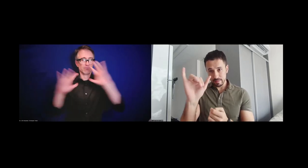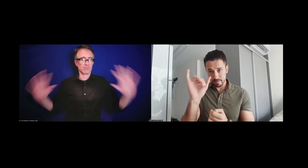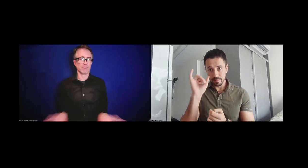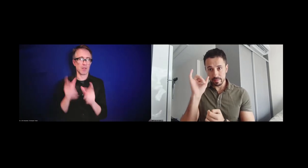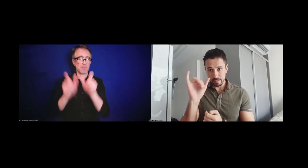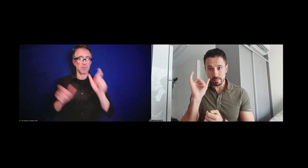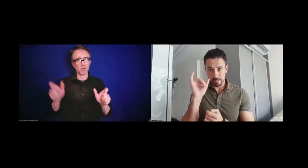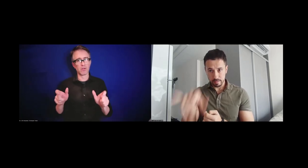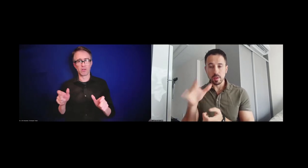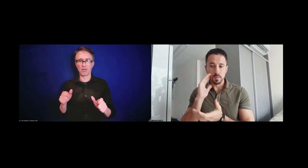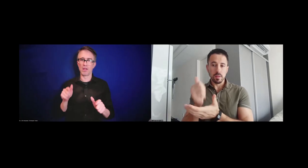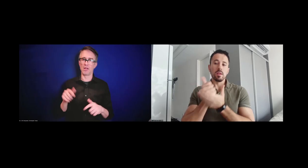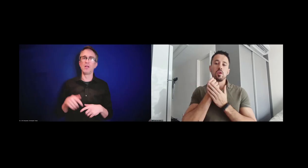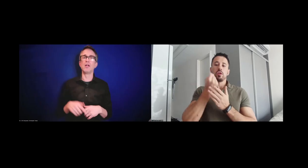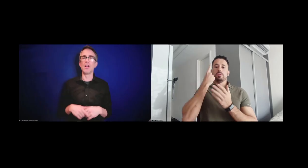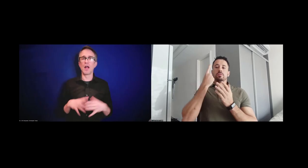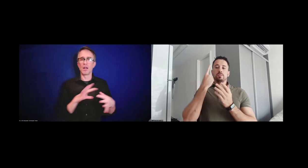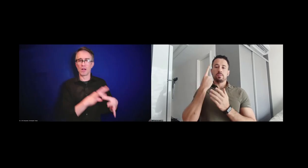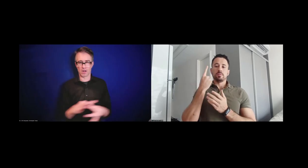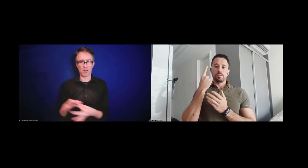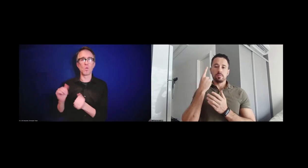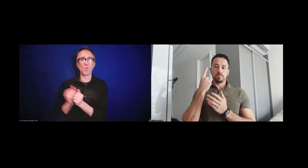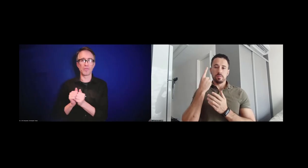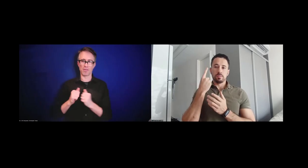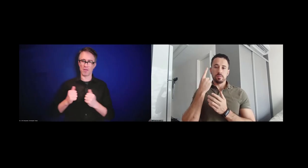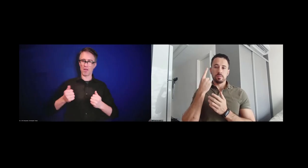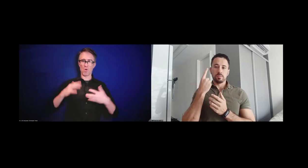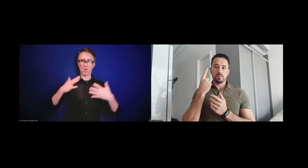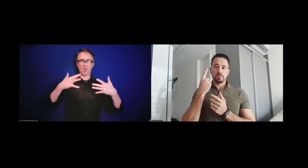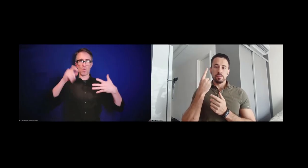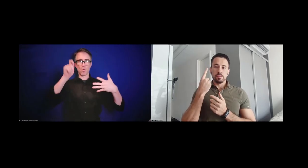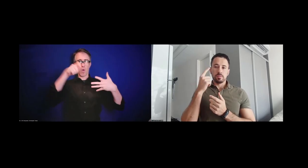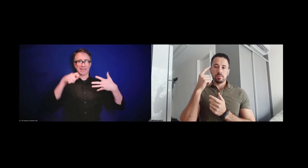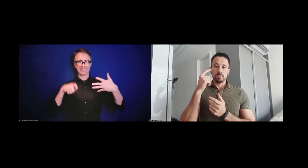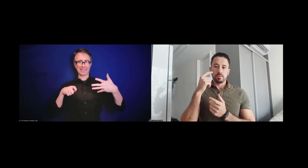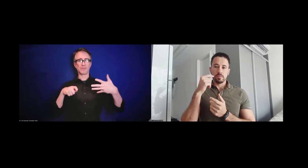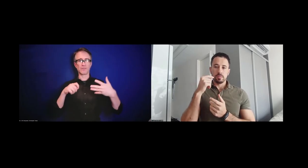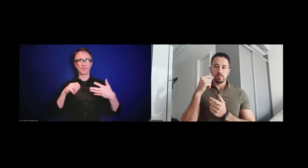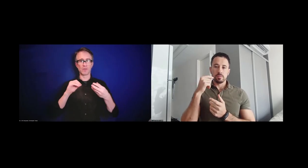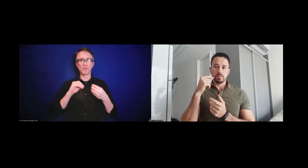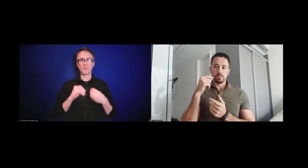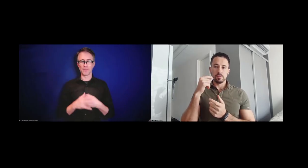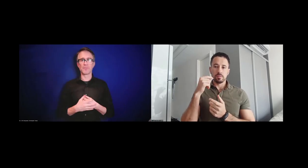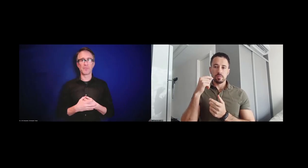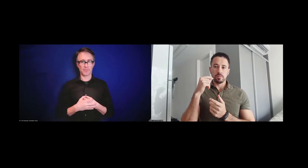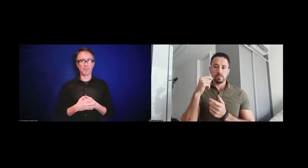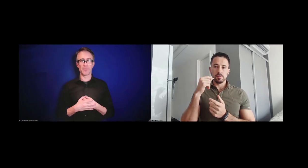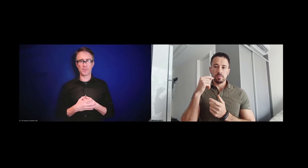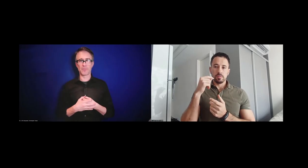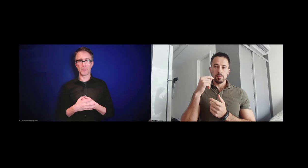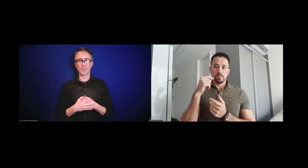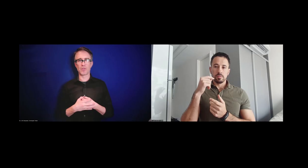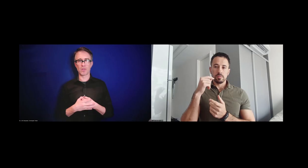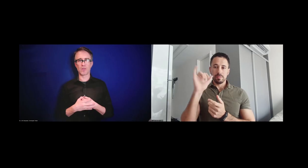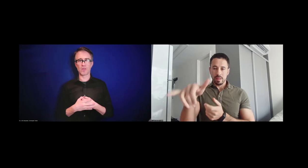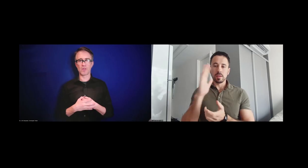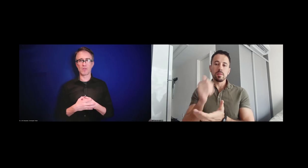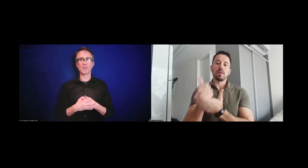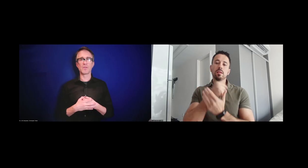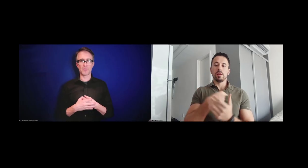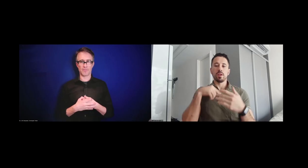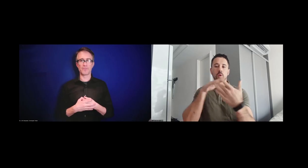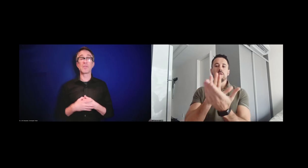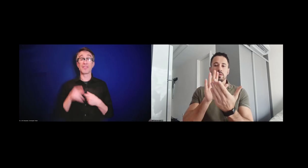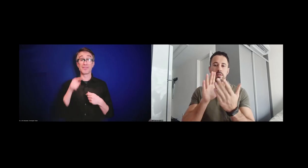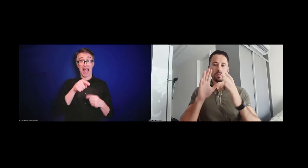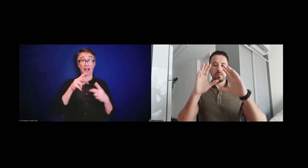data in the deaf people and getting more of that nuanced story, not just the general quantitative.